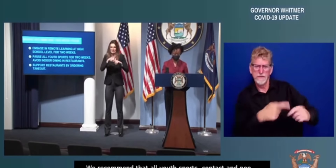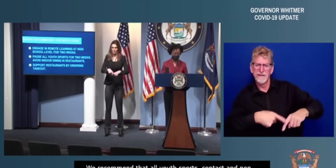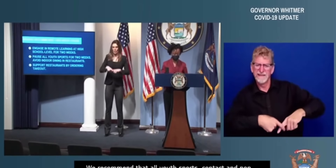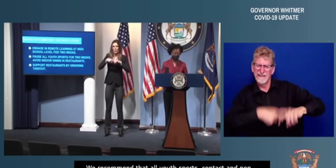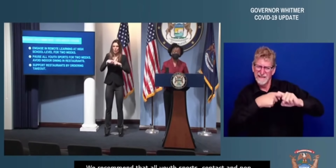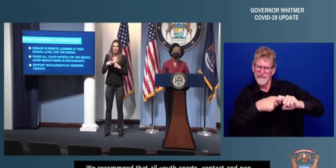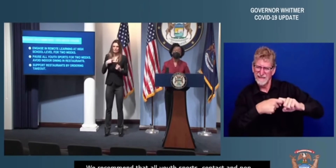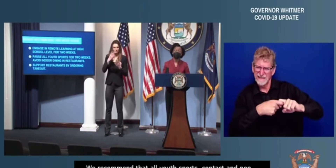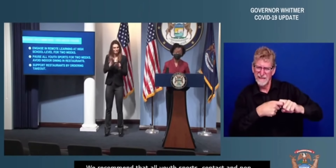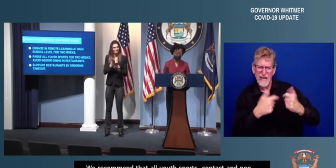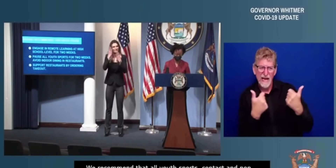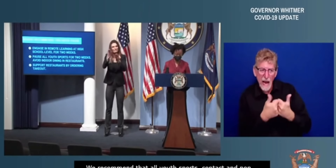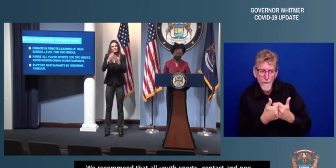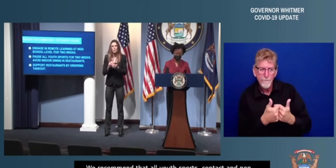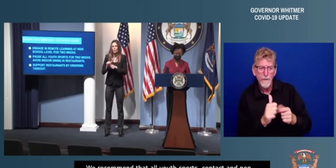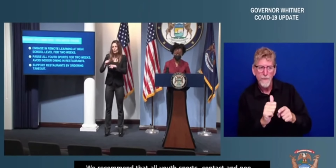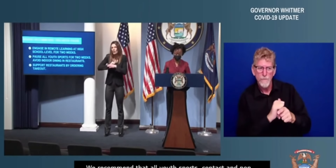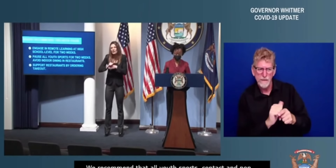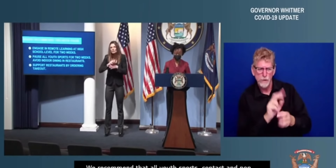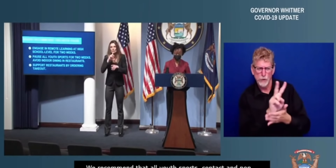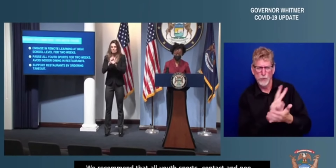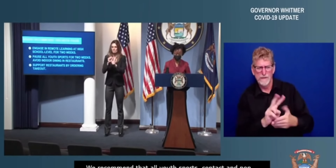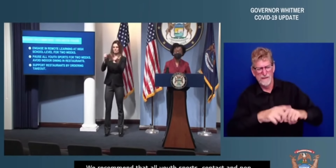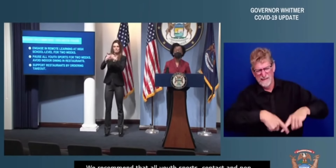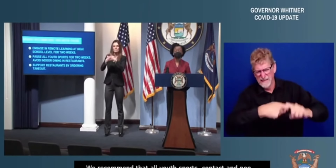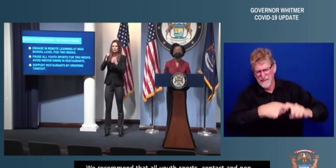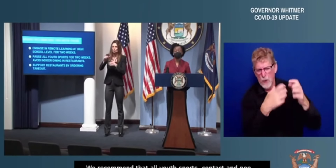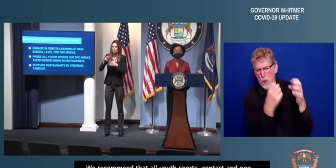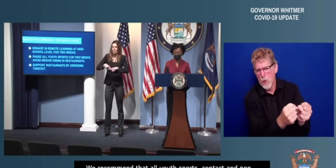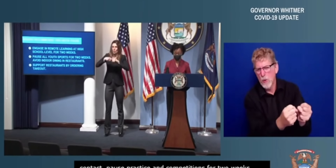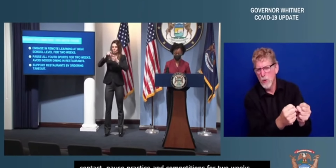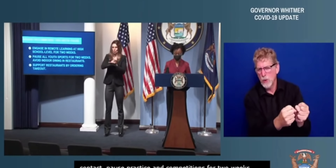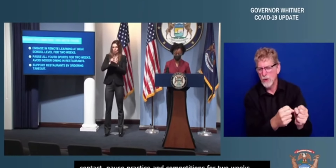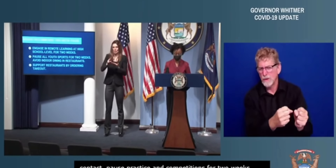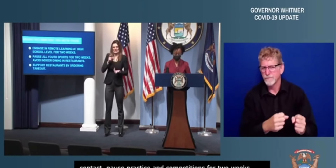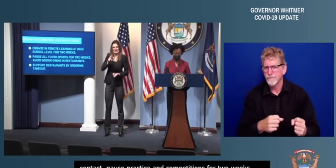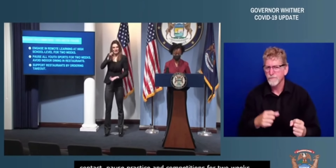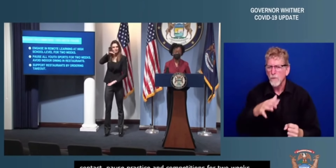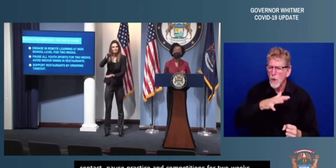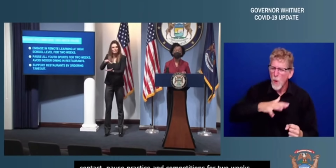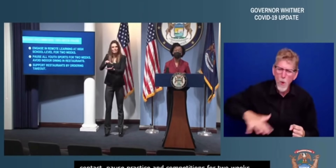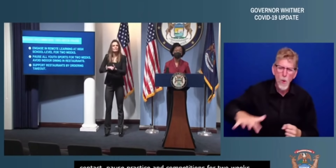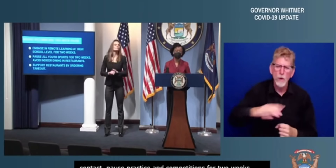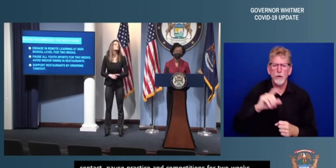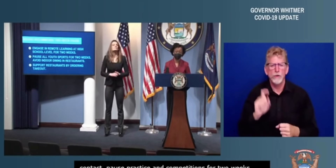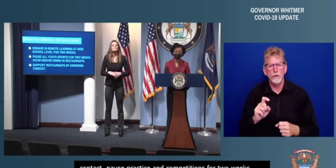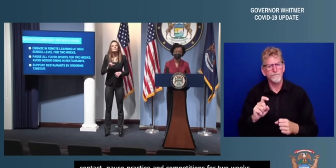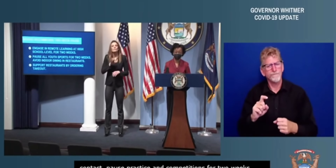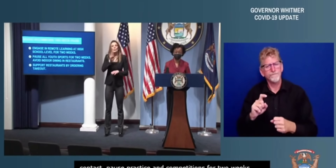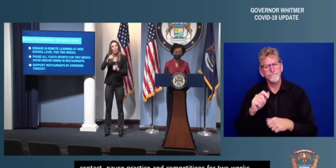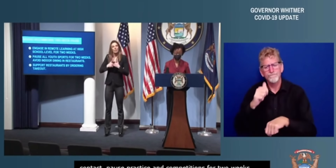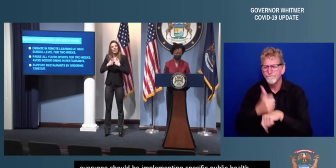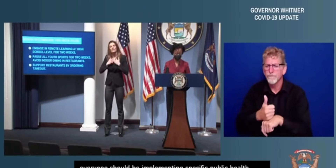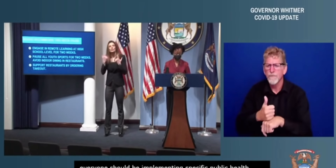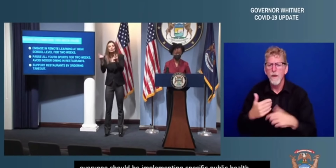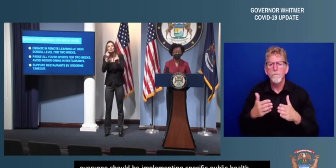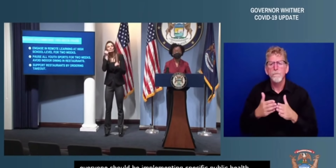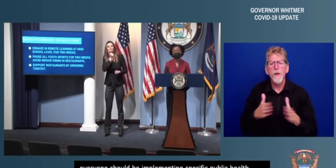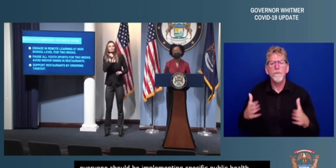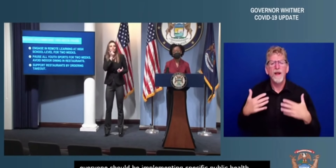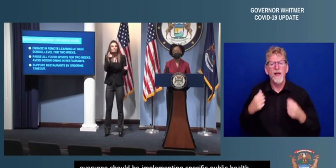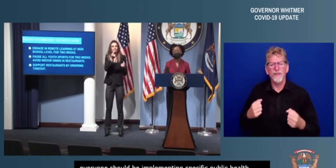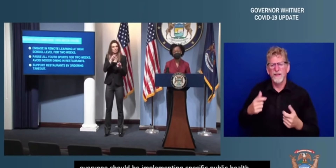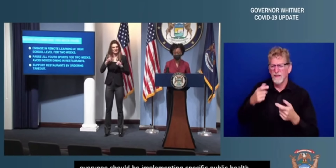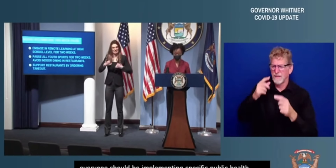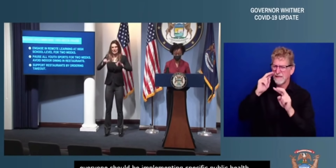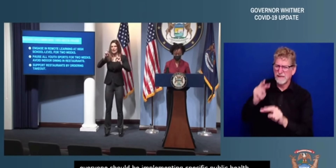weeks. Everyone should also be implementing specific public health mitigation measures in their personal lives.